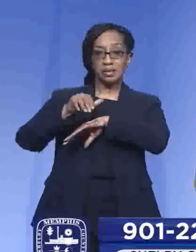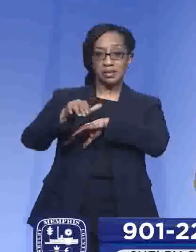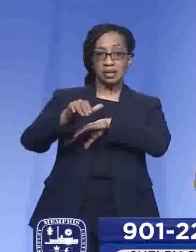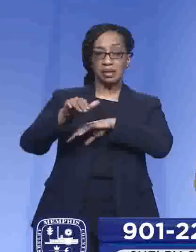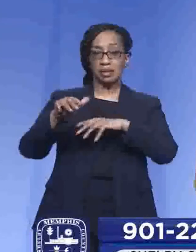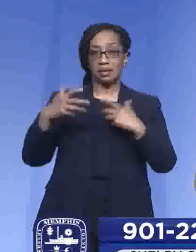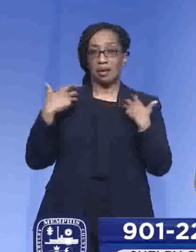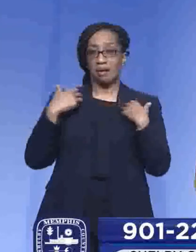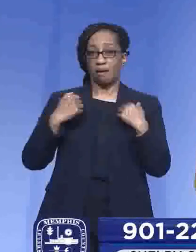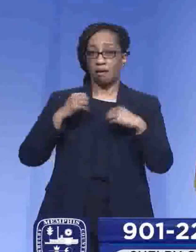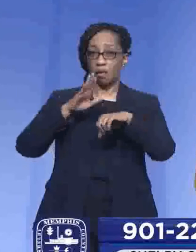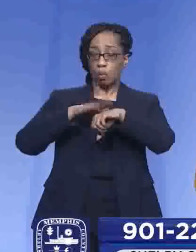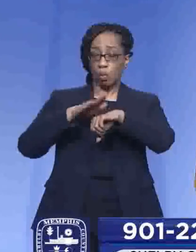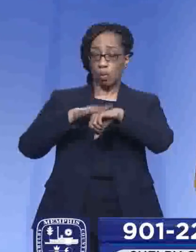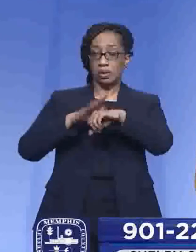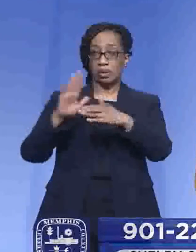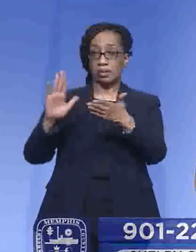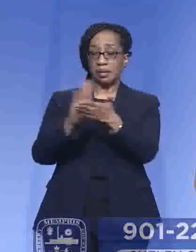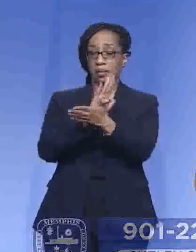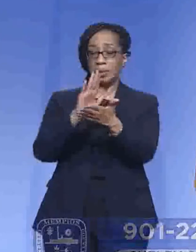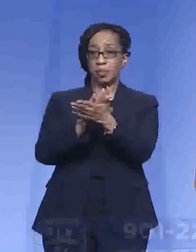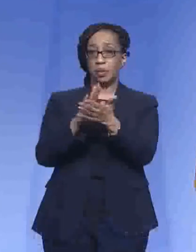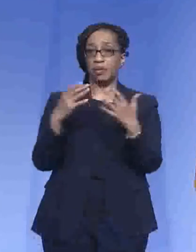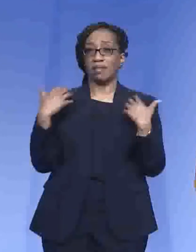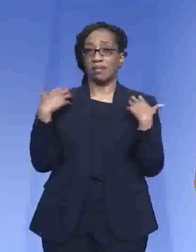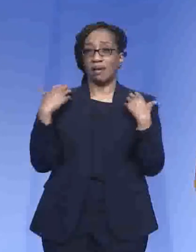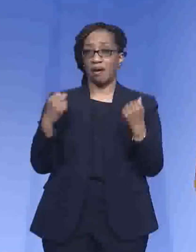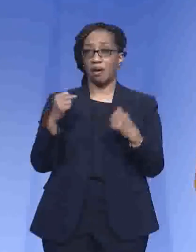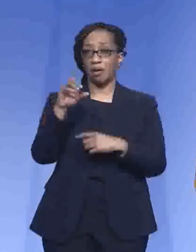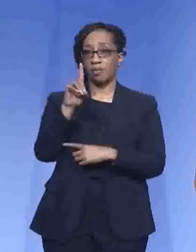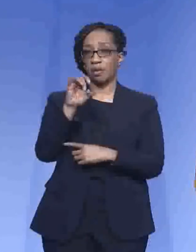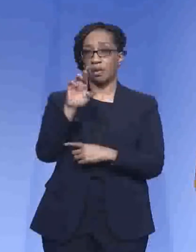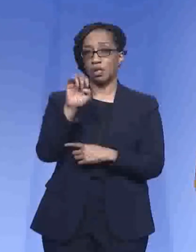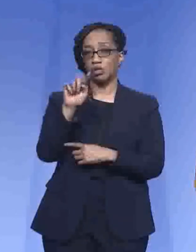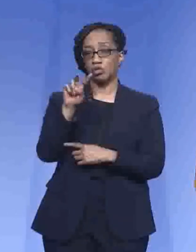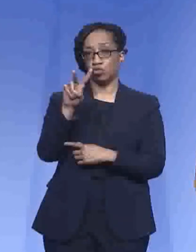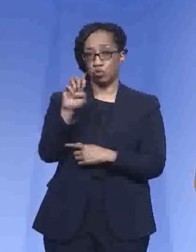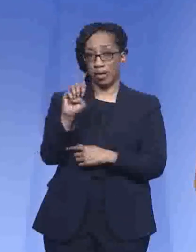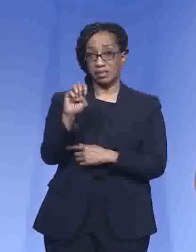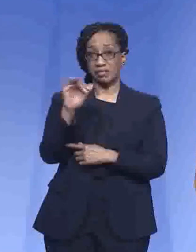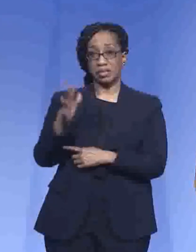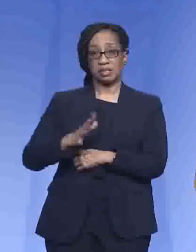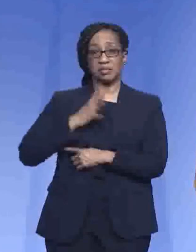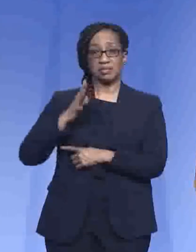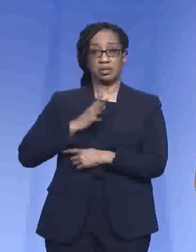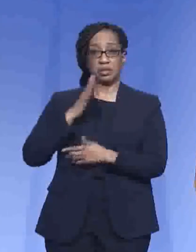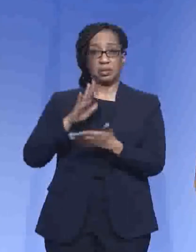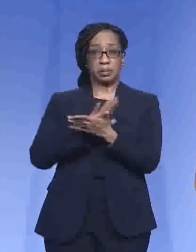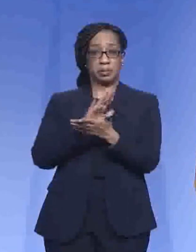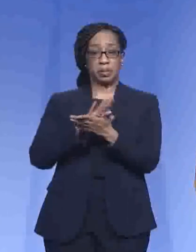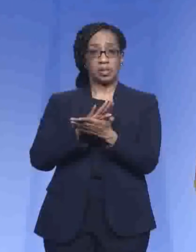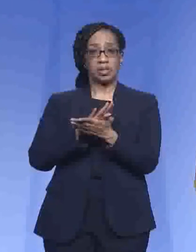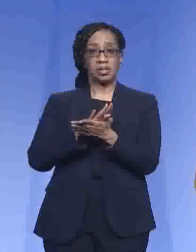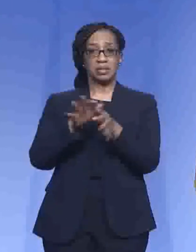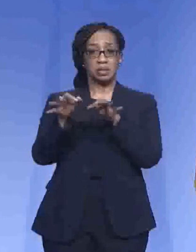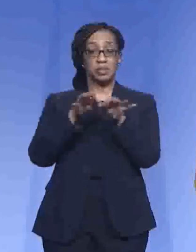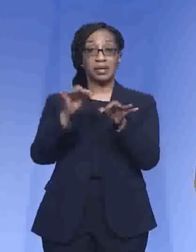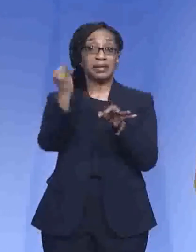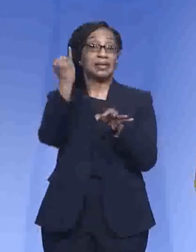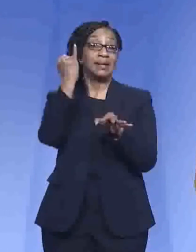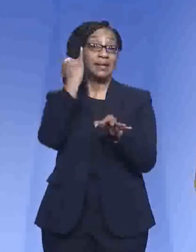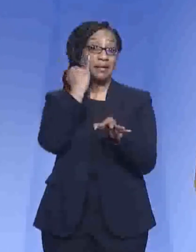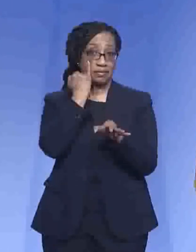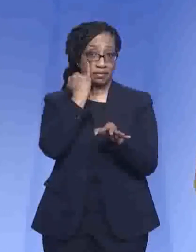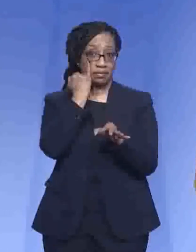the official document, right? That's the official statement. And in that official statement, we clarified that if a